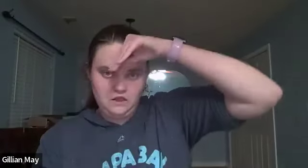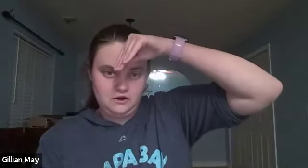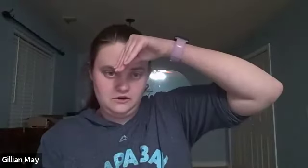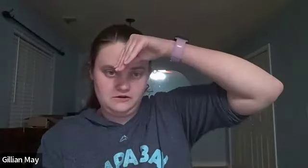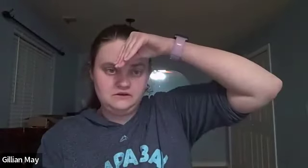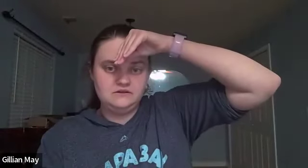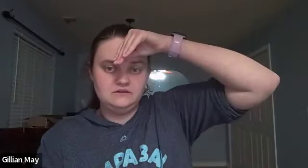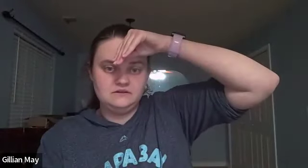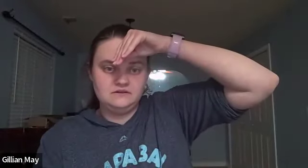learn